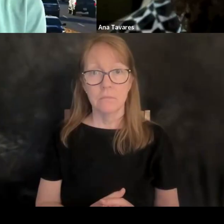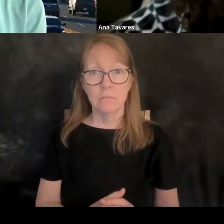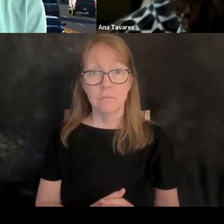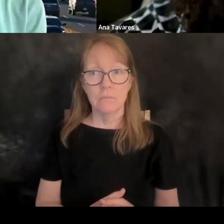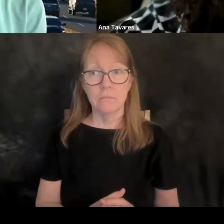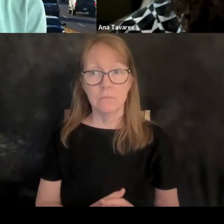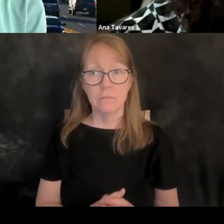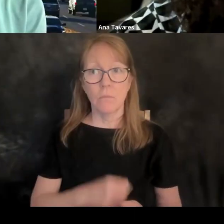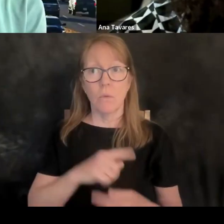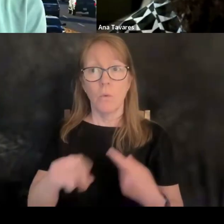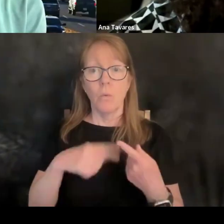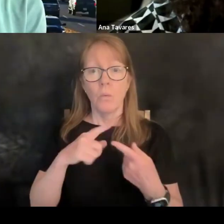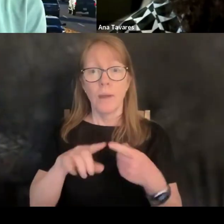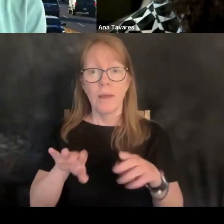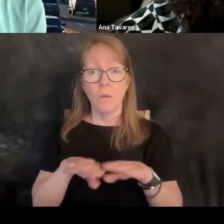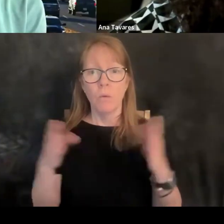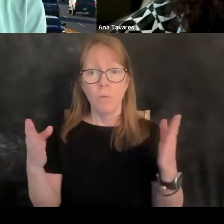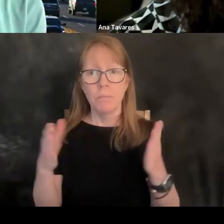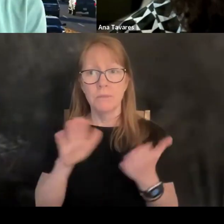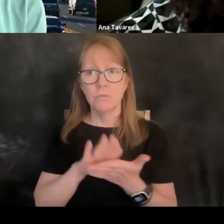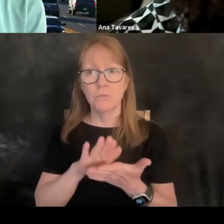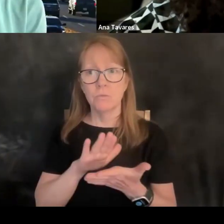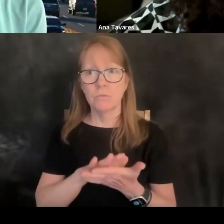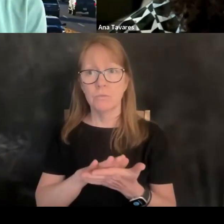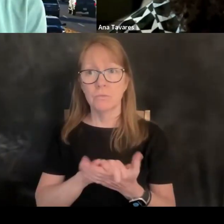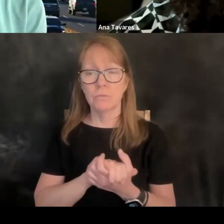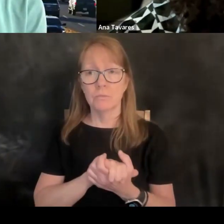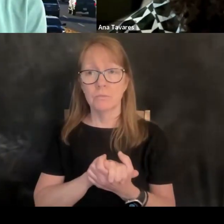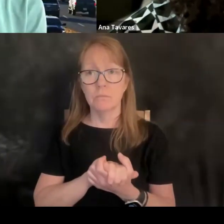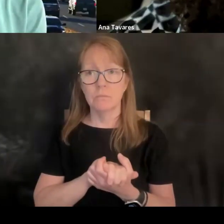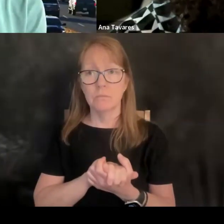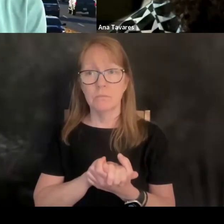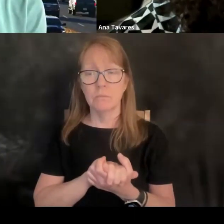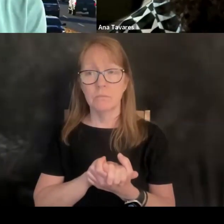When open school? Bonsoir. Please.